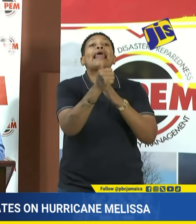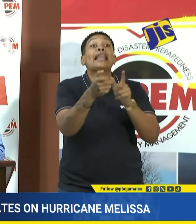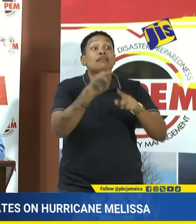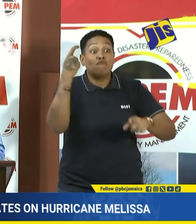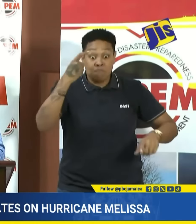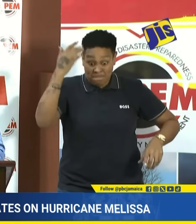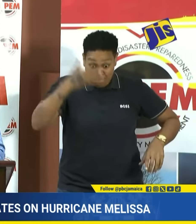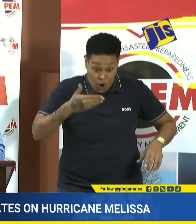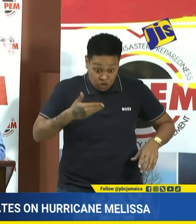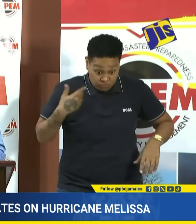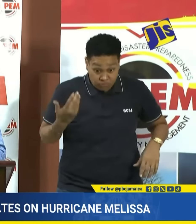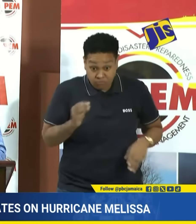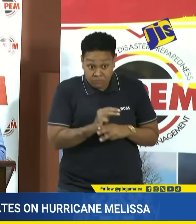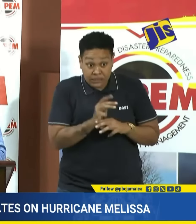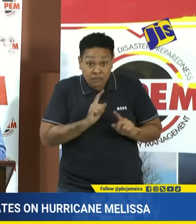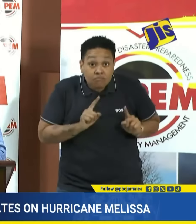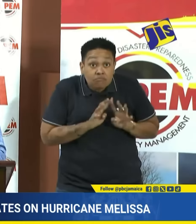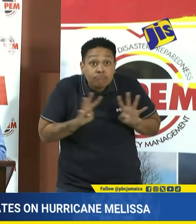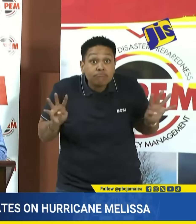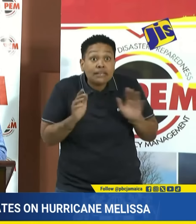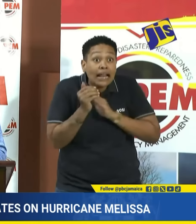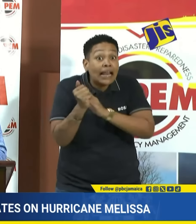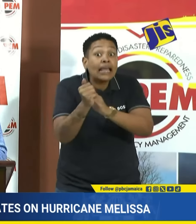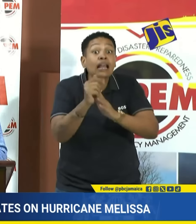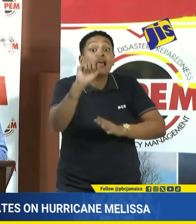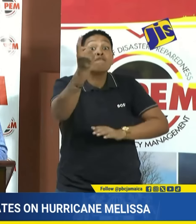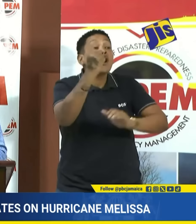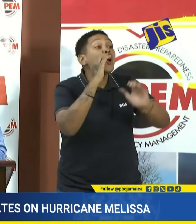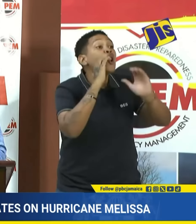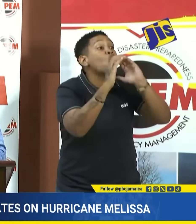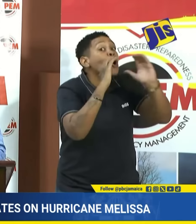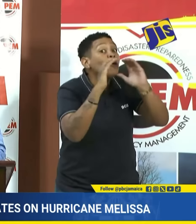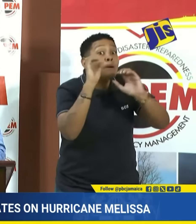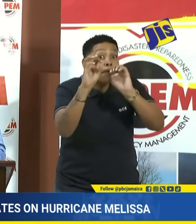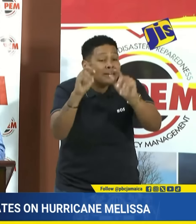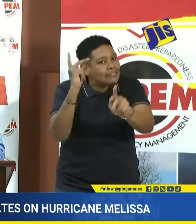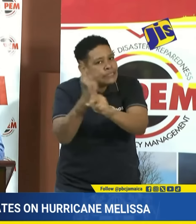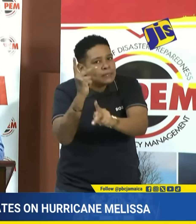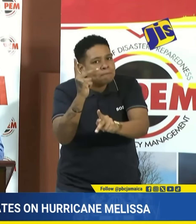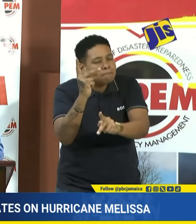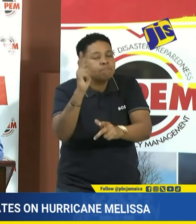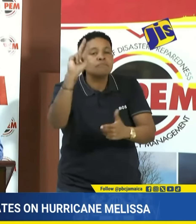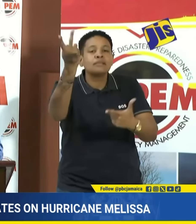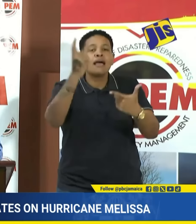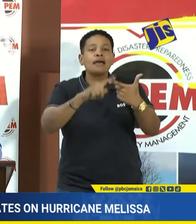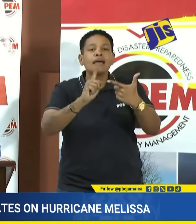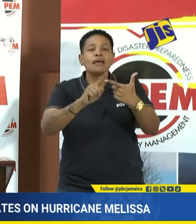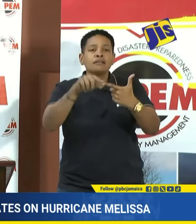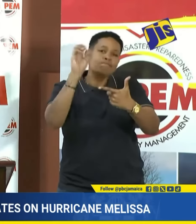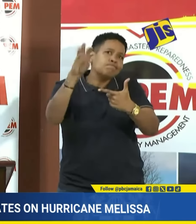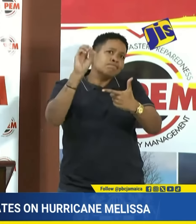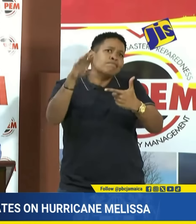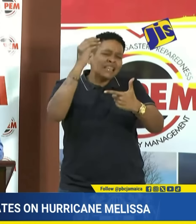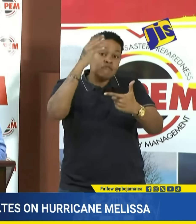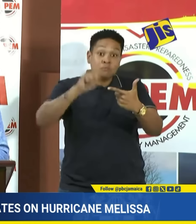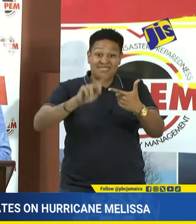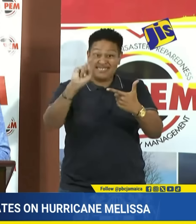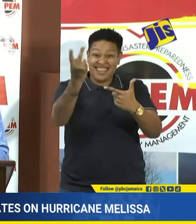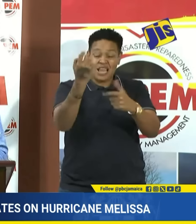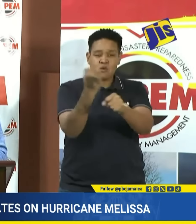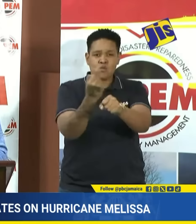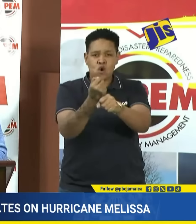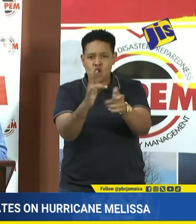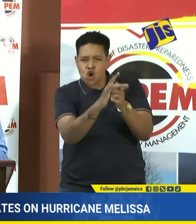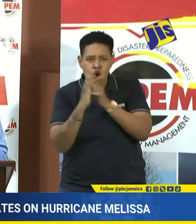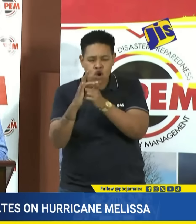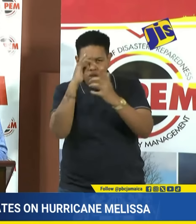the front, meaning that firstly communicating with you, and secondly doing the work and the